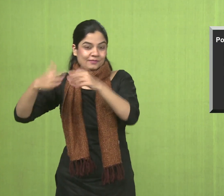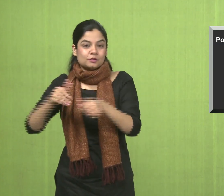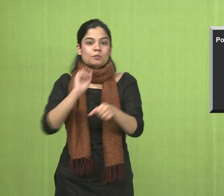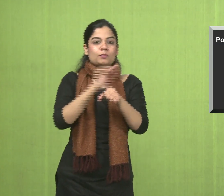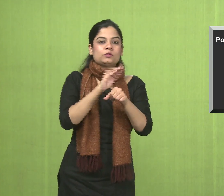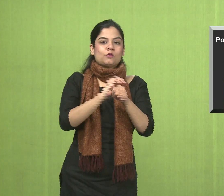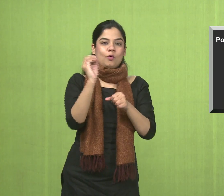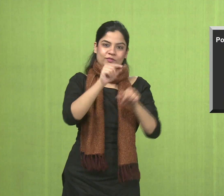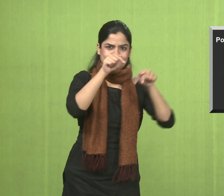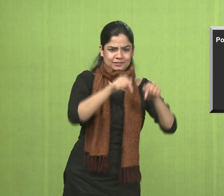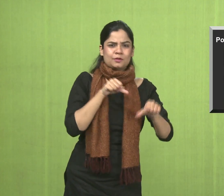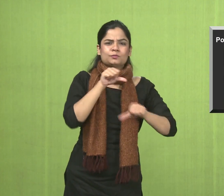money.